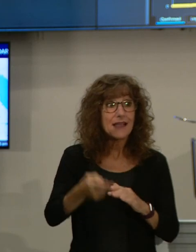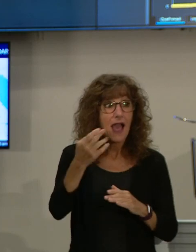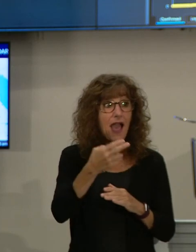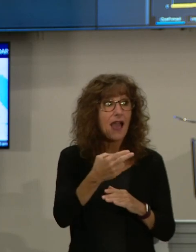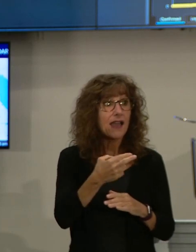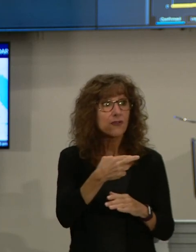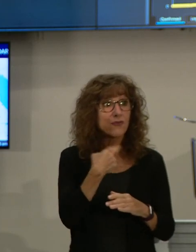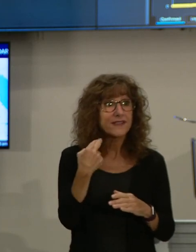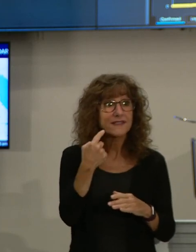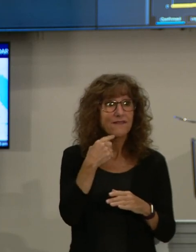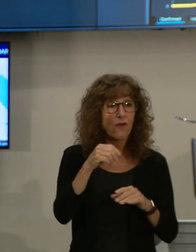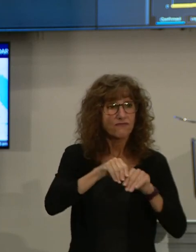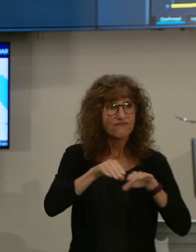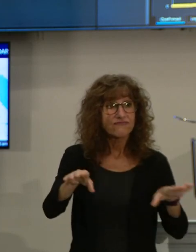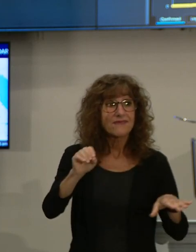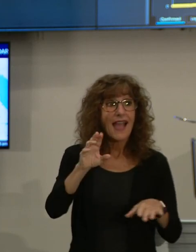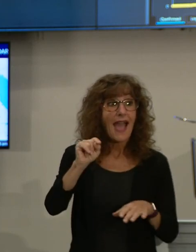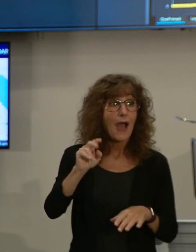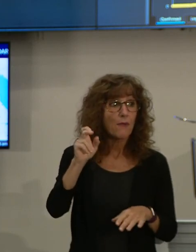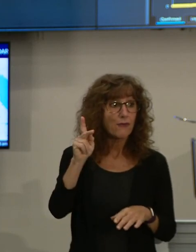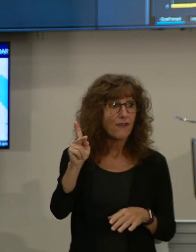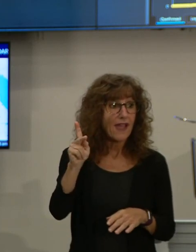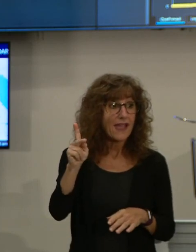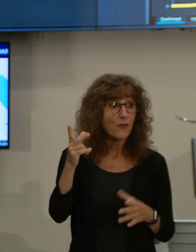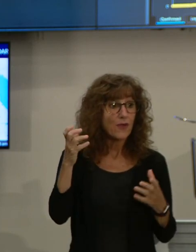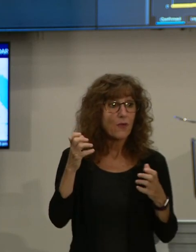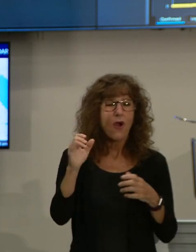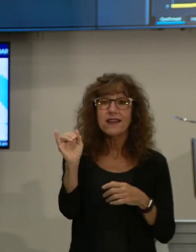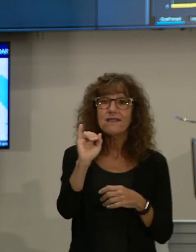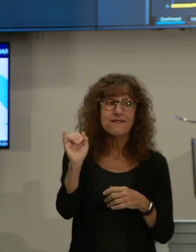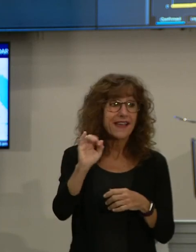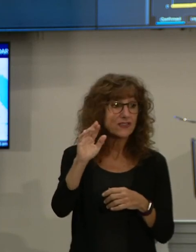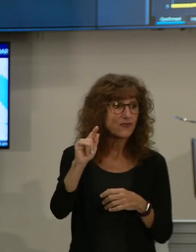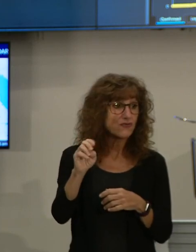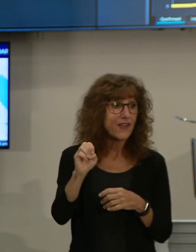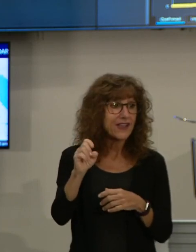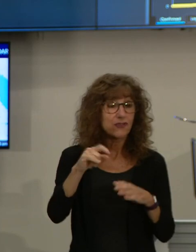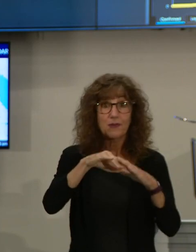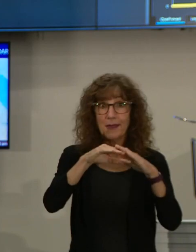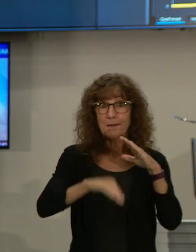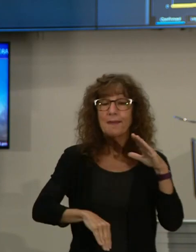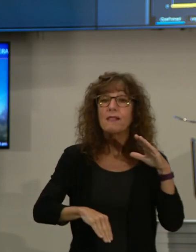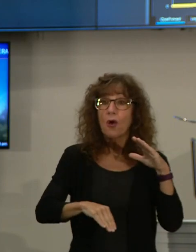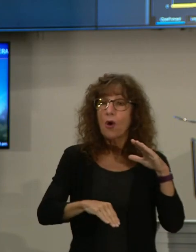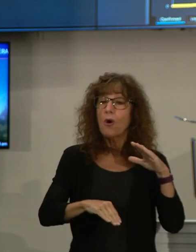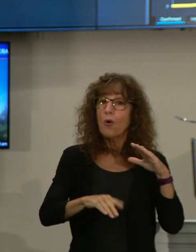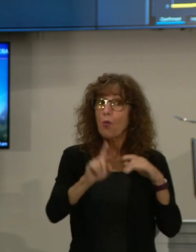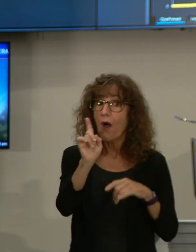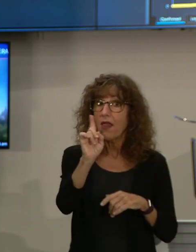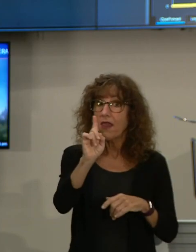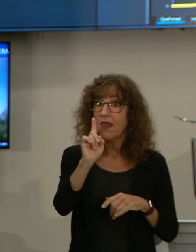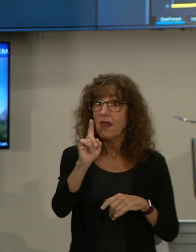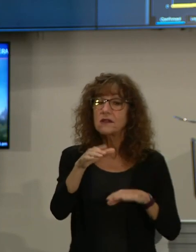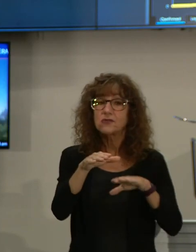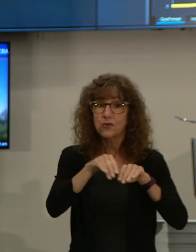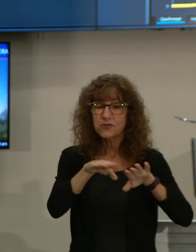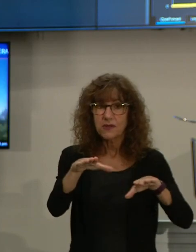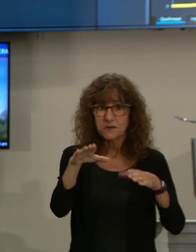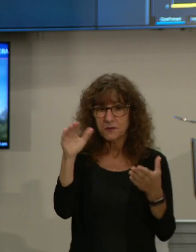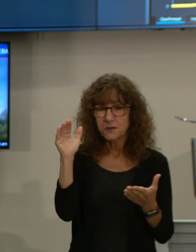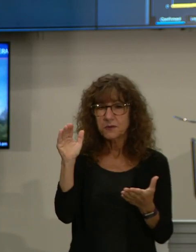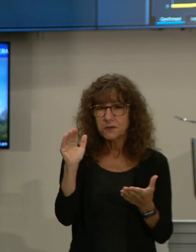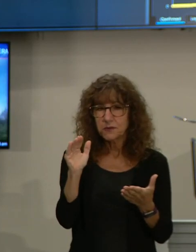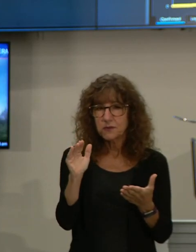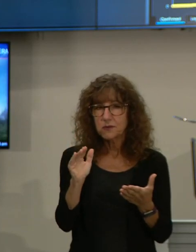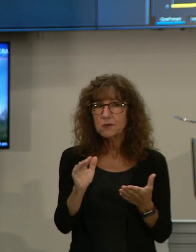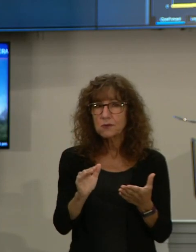outbreak. We want the infection rate to be far below 1 as possible to slow the spread, and we're working hard to